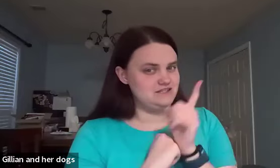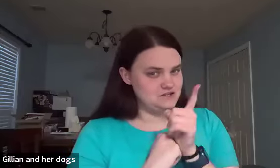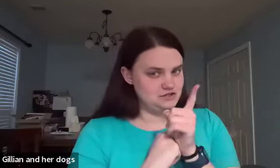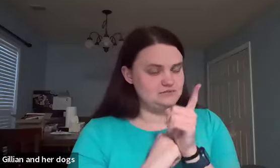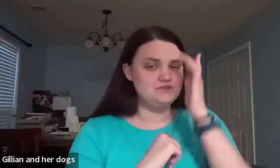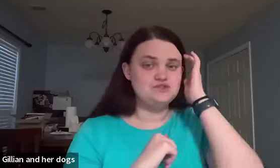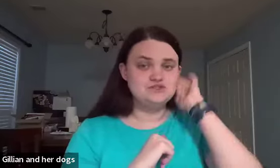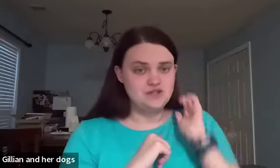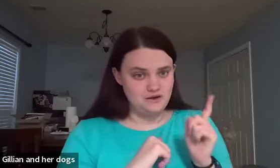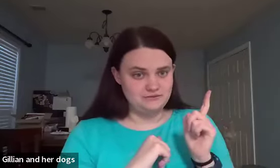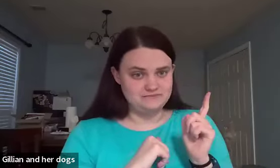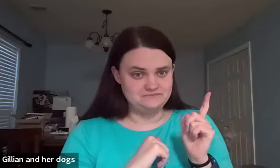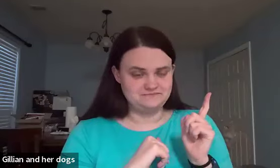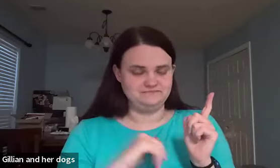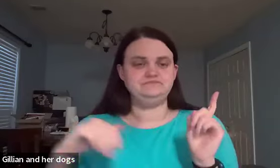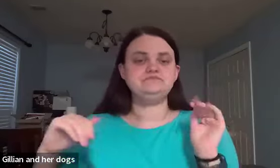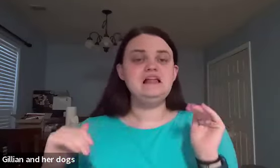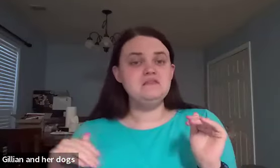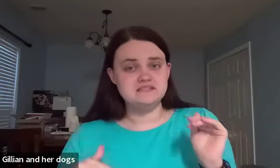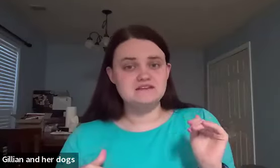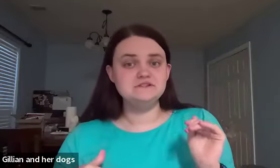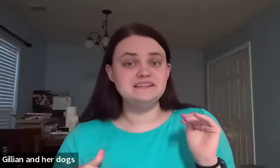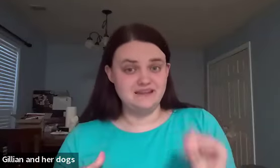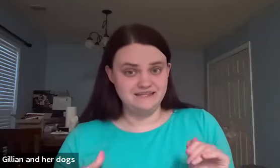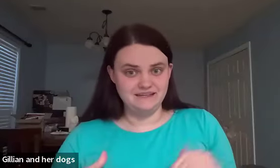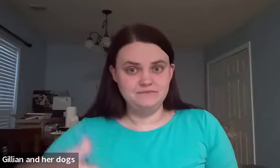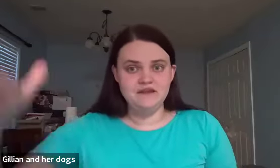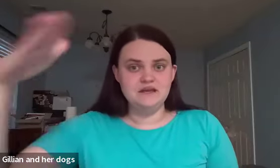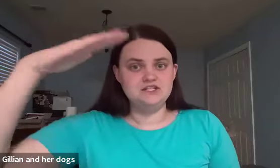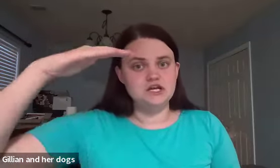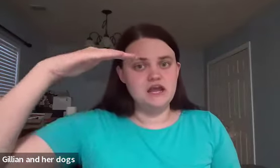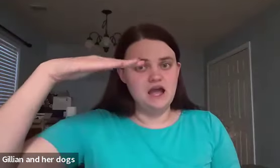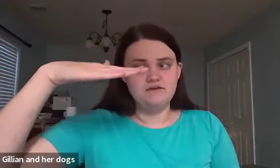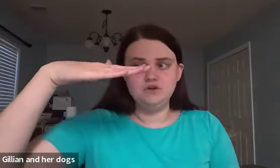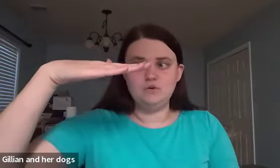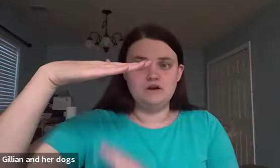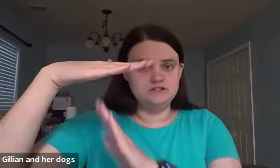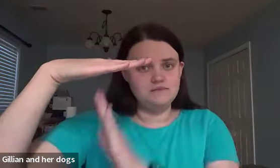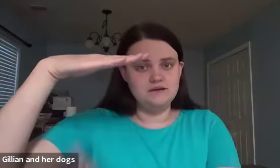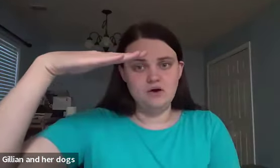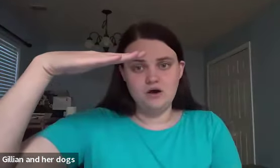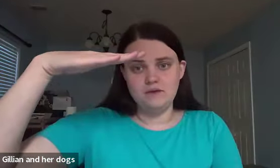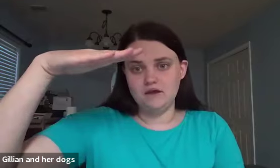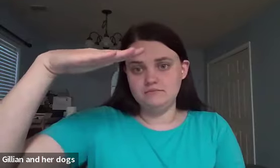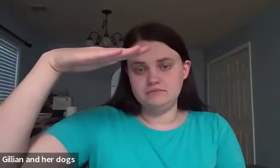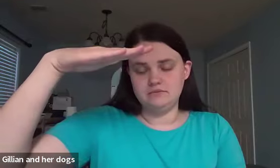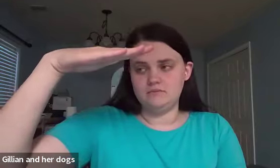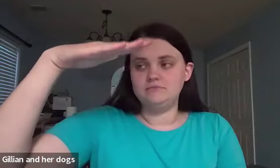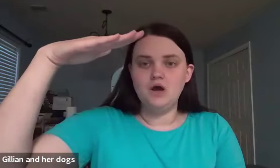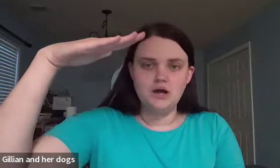and thunder. So the sign for lightning is you're going to have your non-dominant palm up,